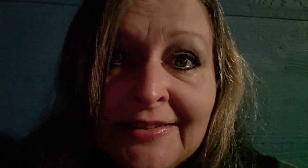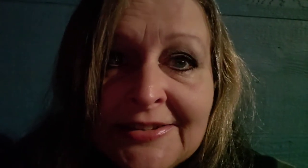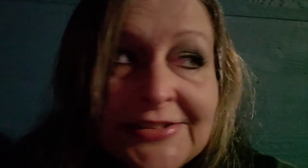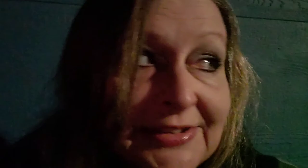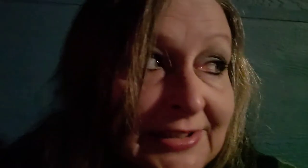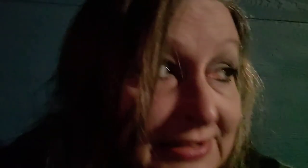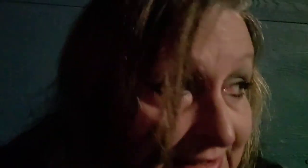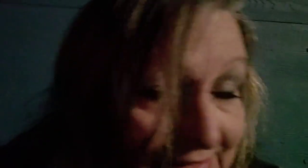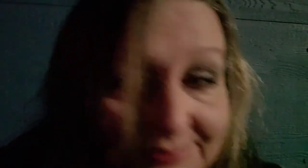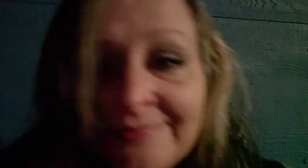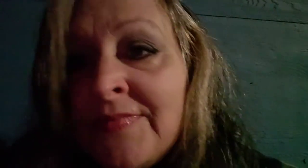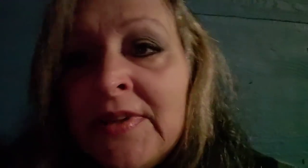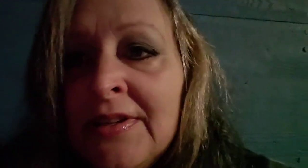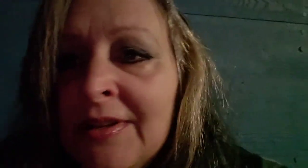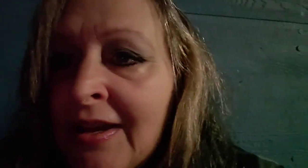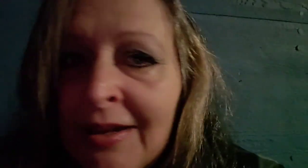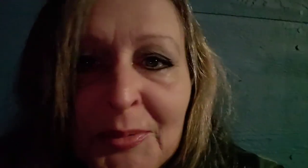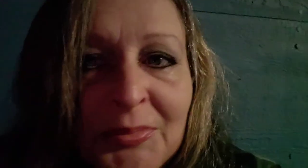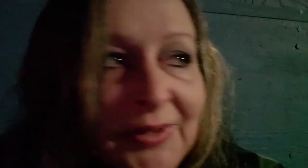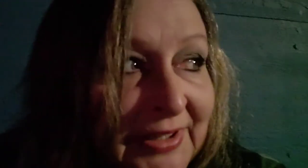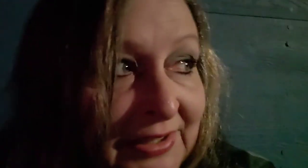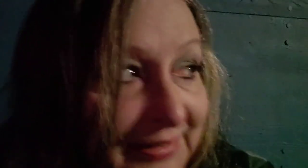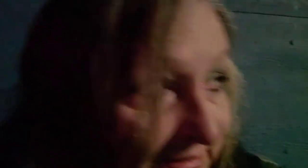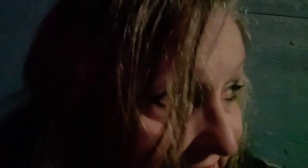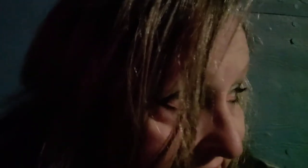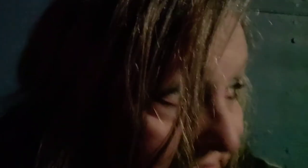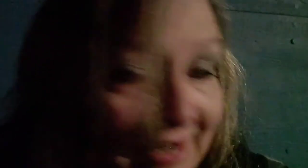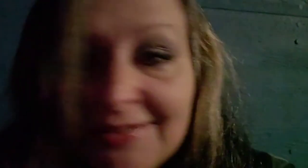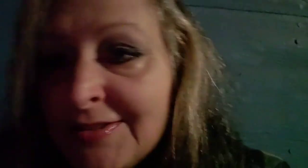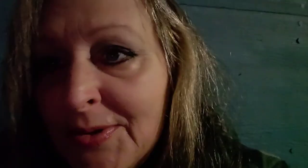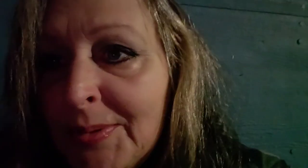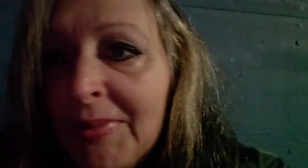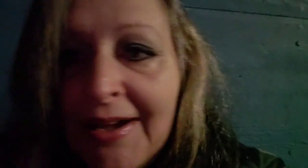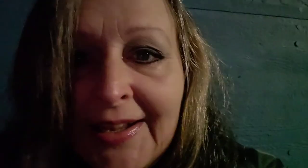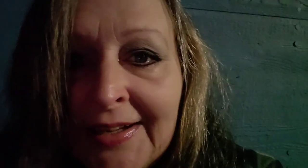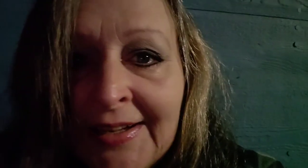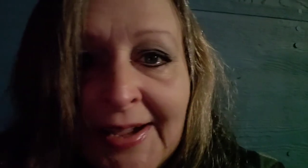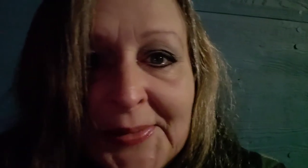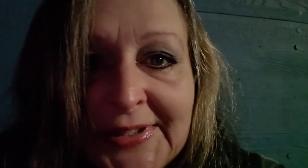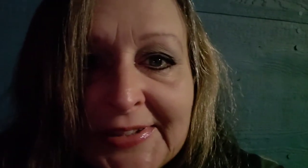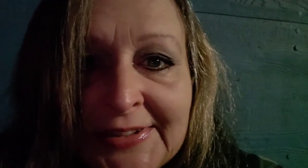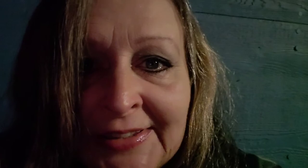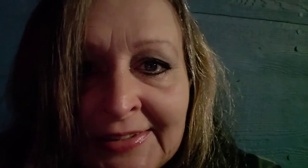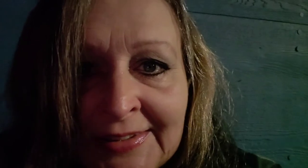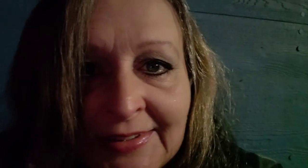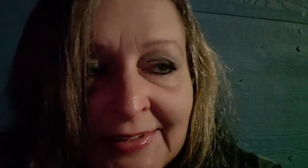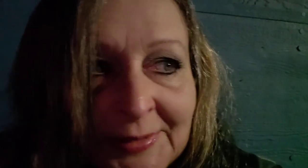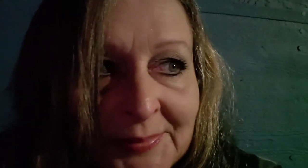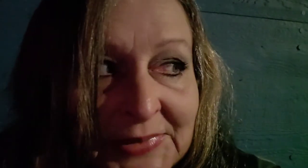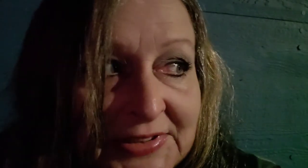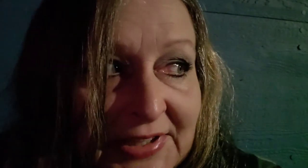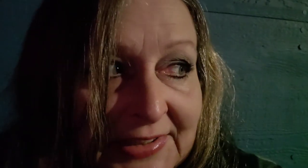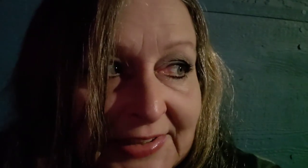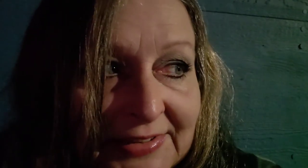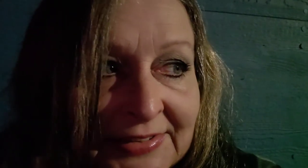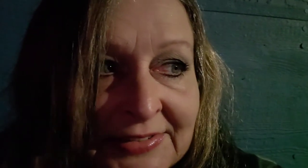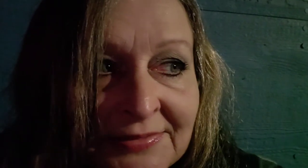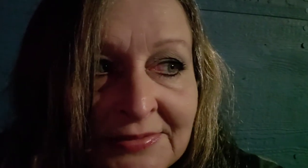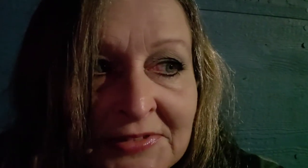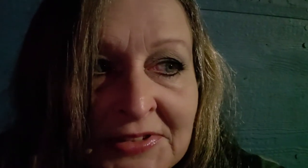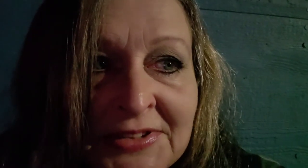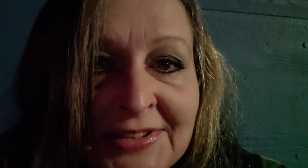SI C19. Boy, these cars going by out here, looks like